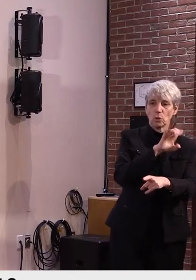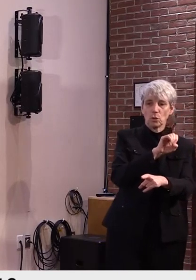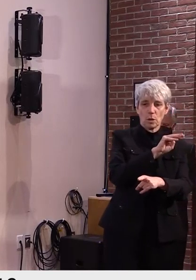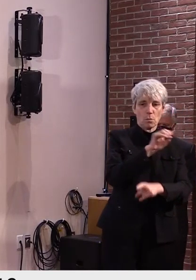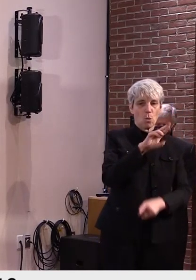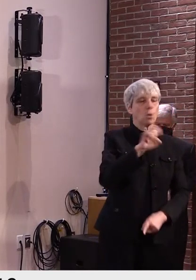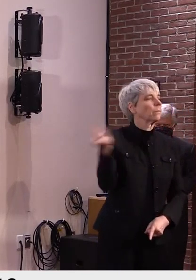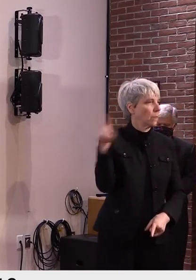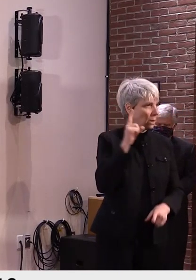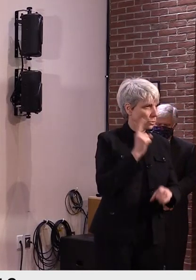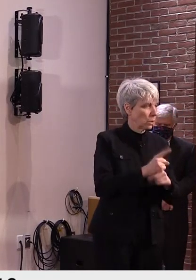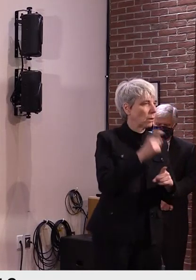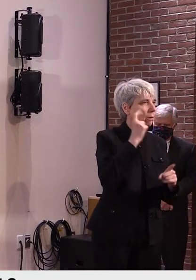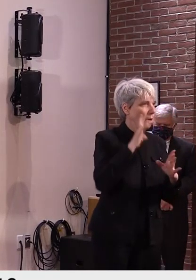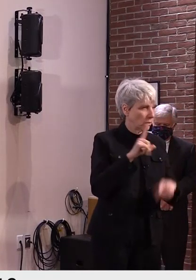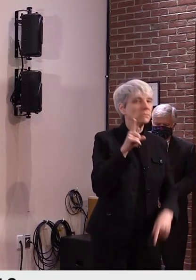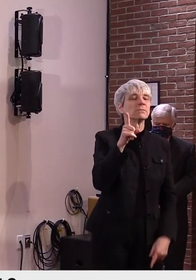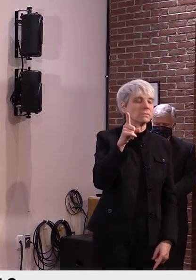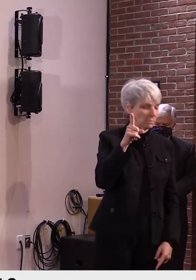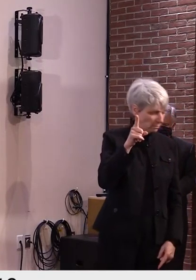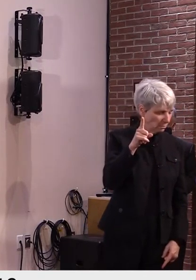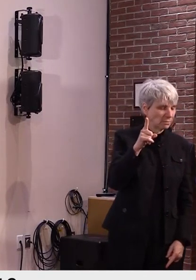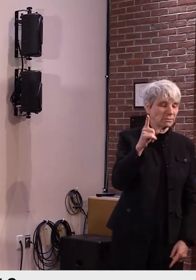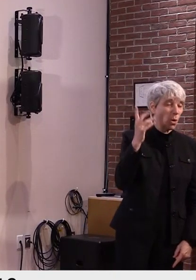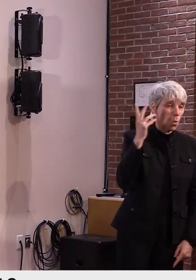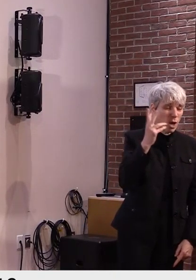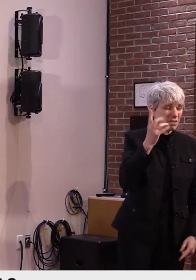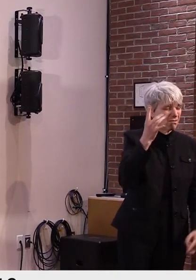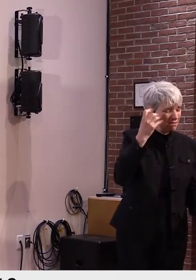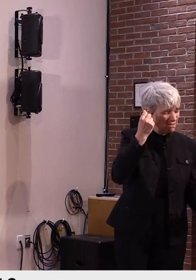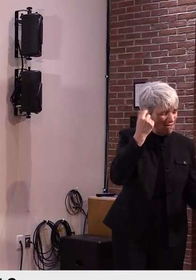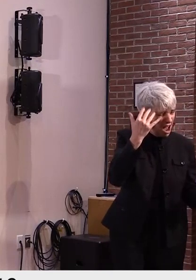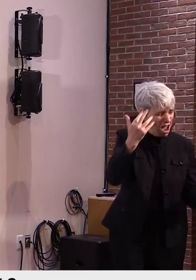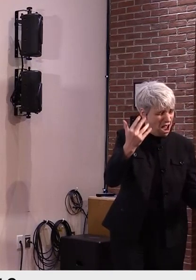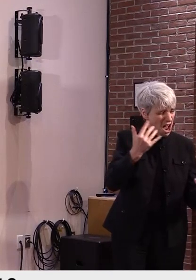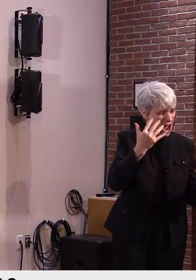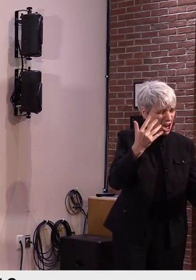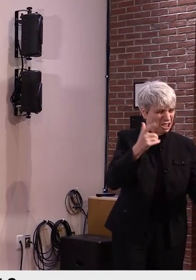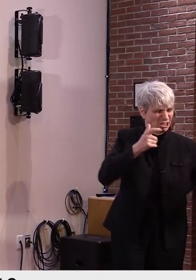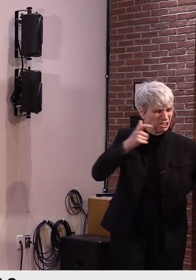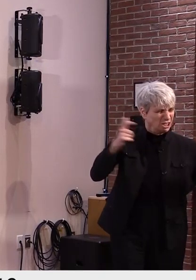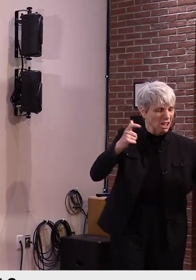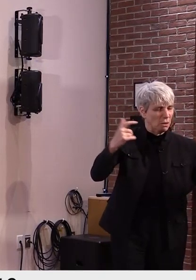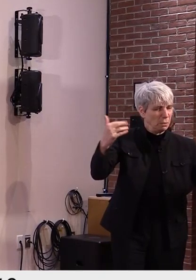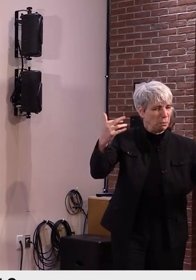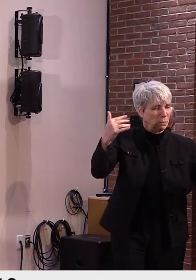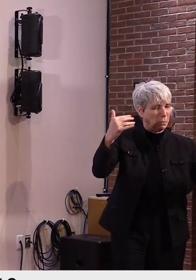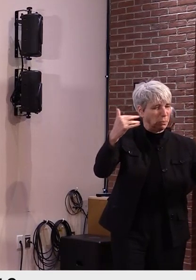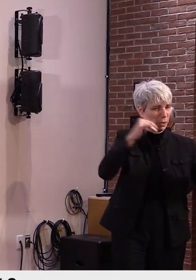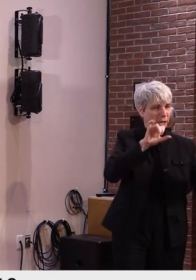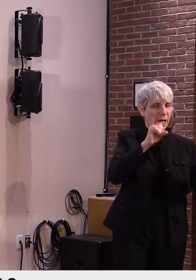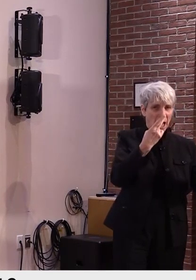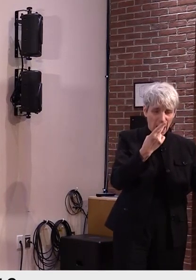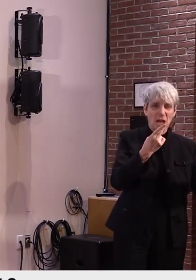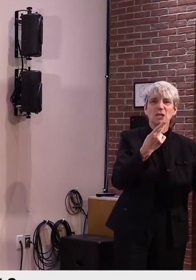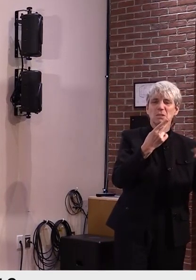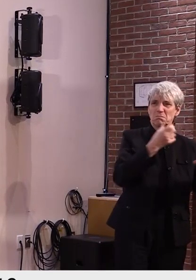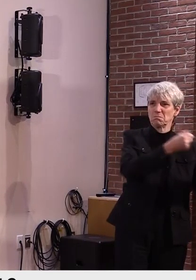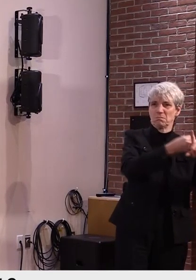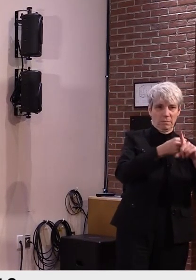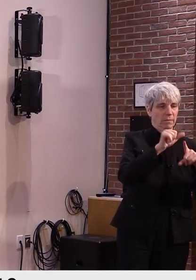We are seeing the smoke plume from the fires on the West Coast. And that we know that it is actually affecting